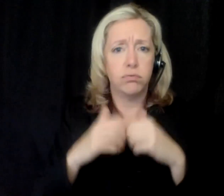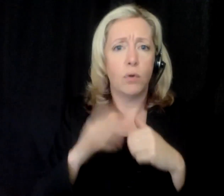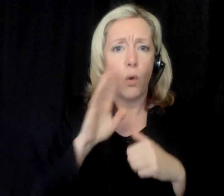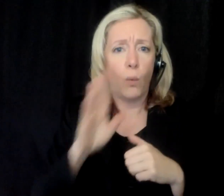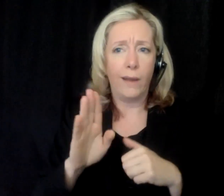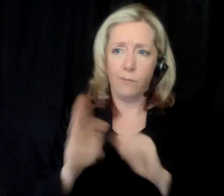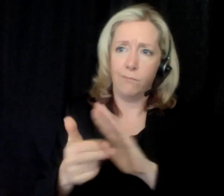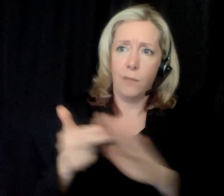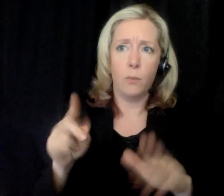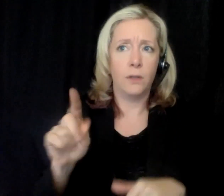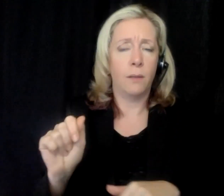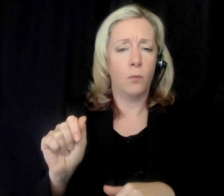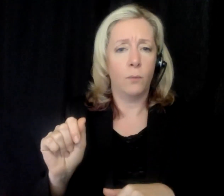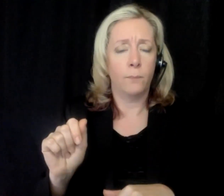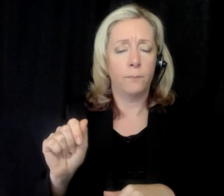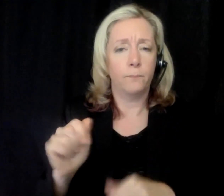disabled. So